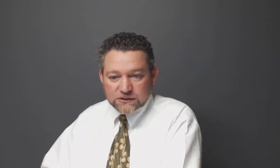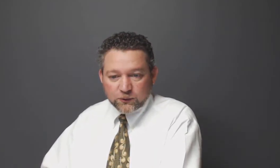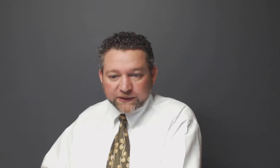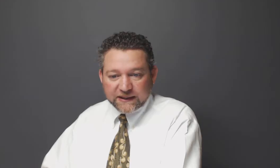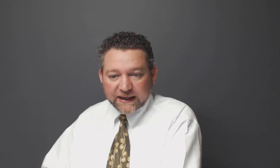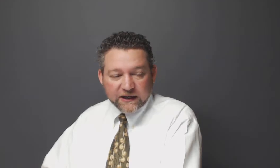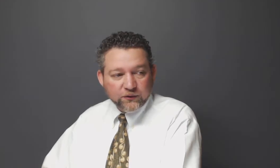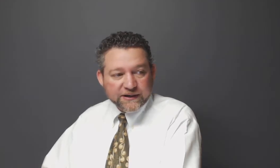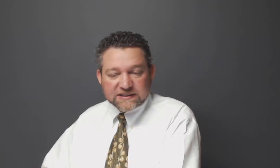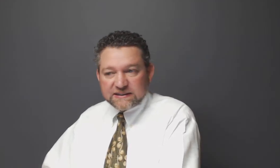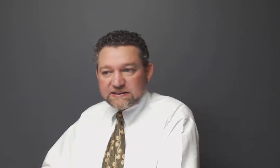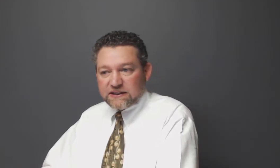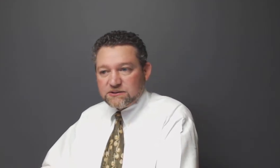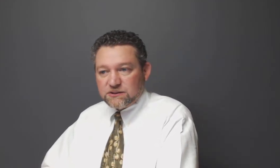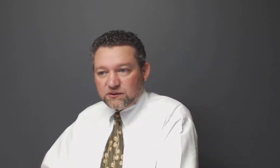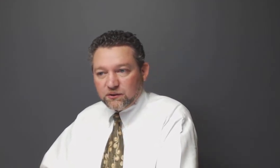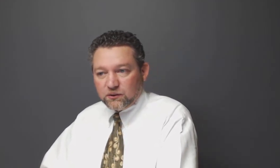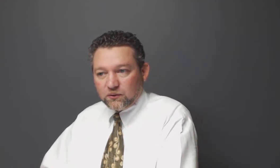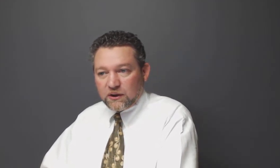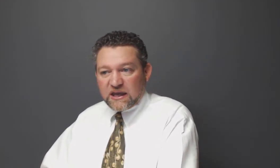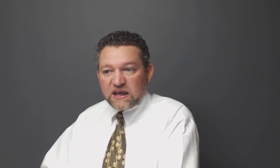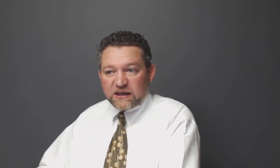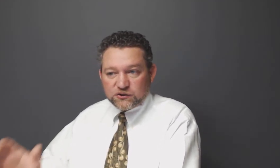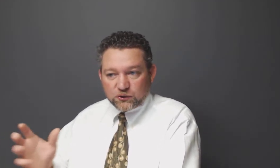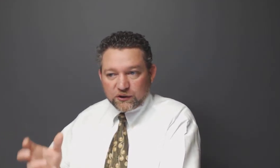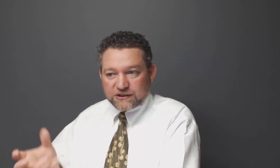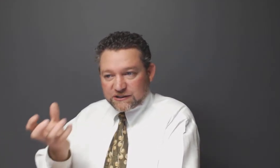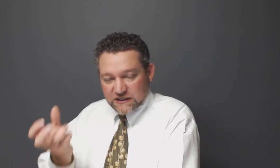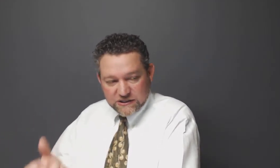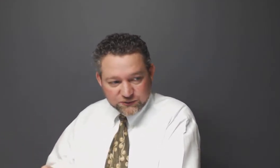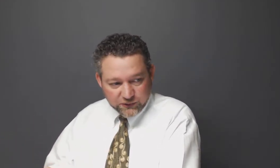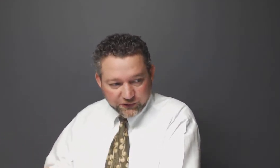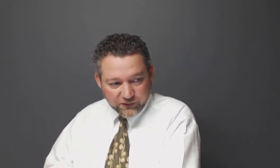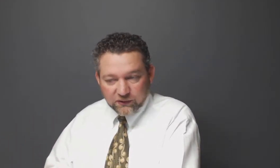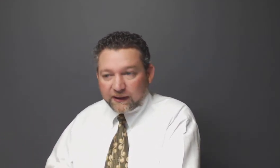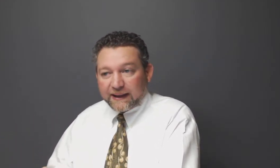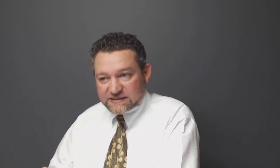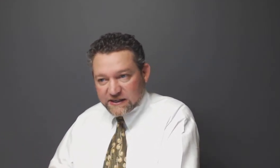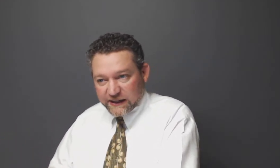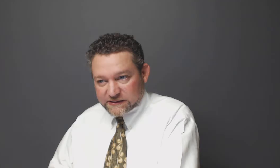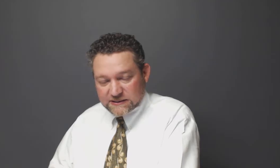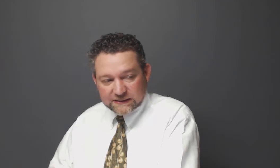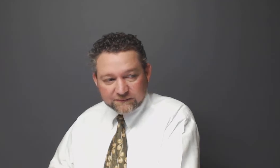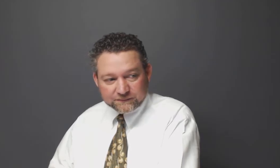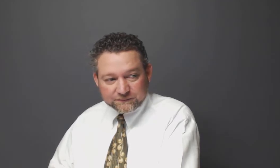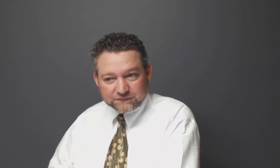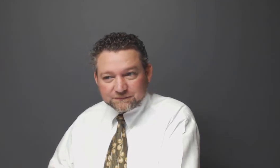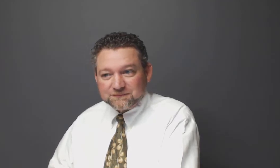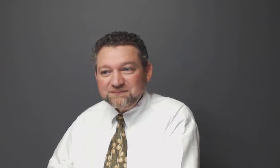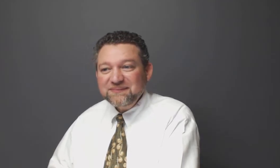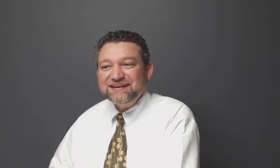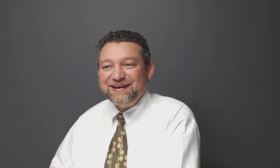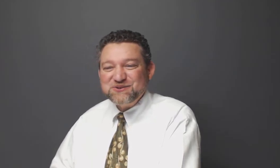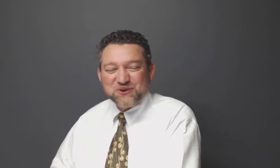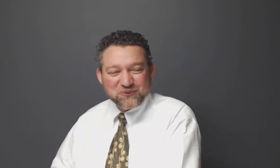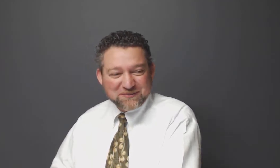So what the Antichrist intends to do is crush Israel as dust. God's going to